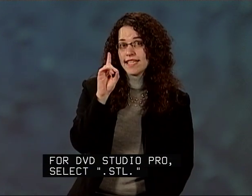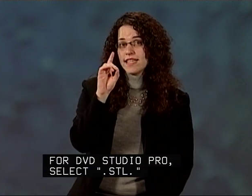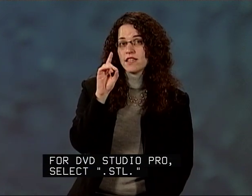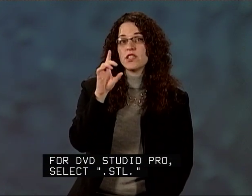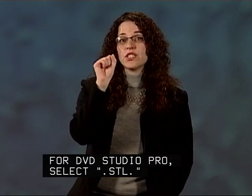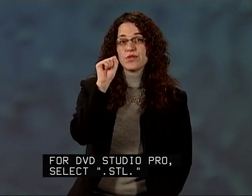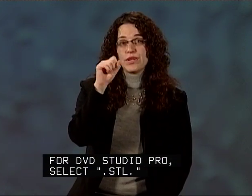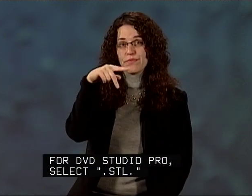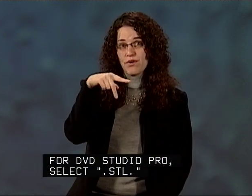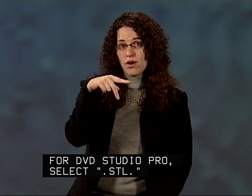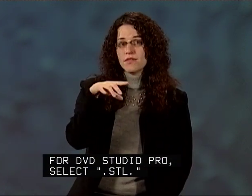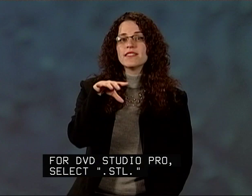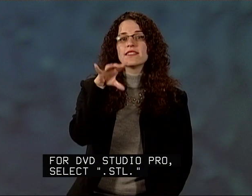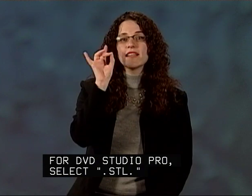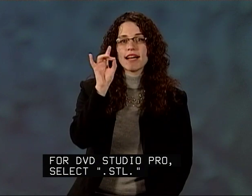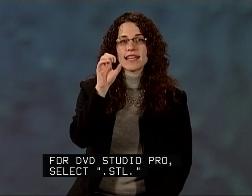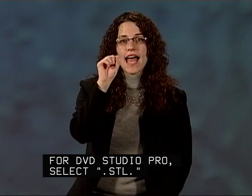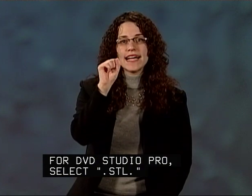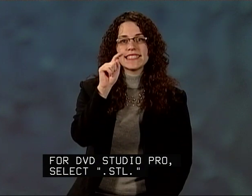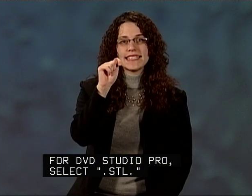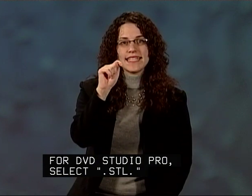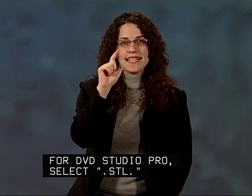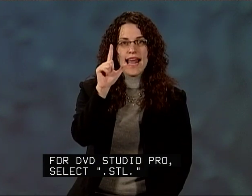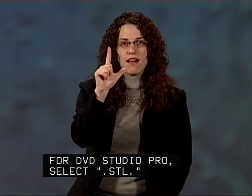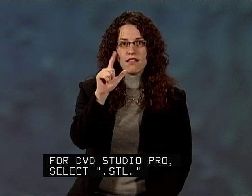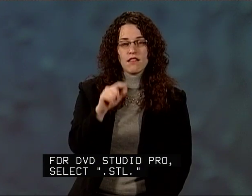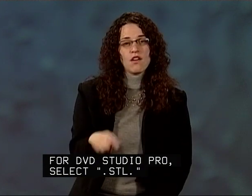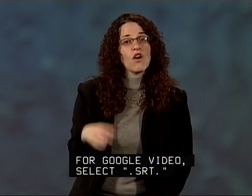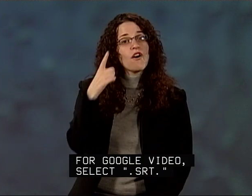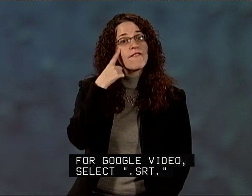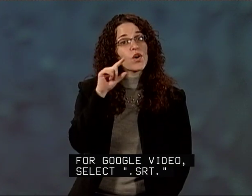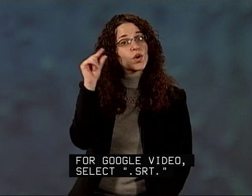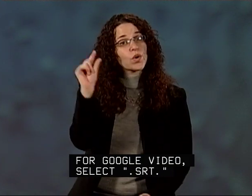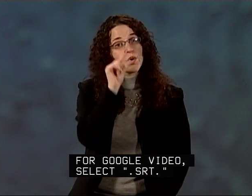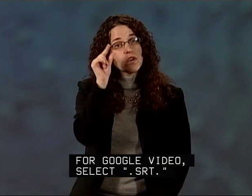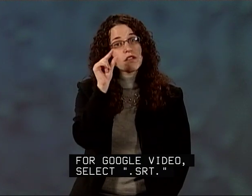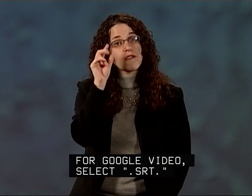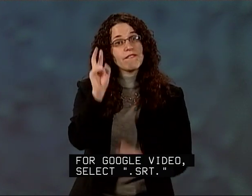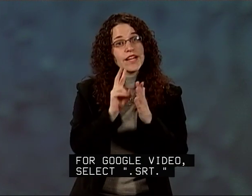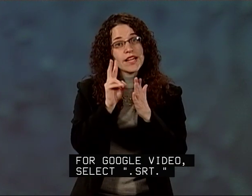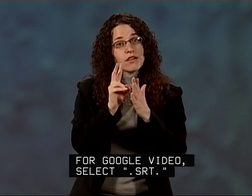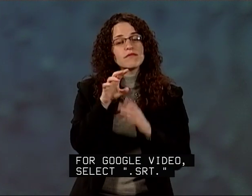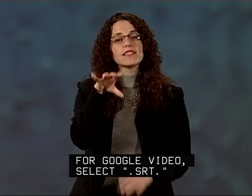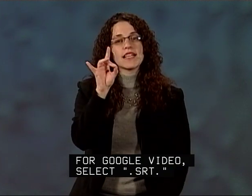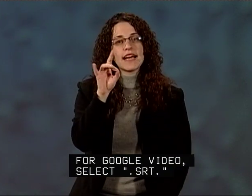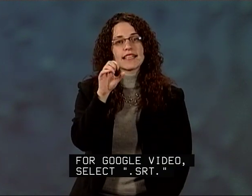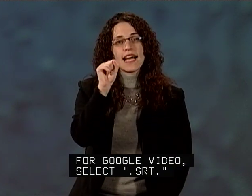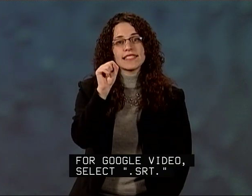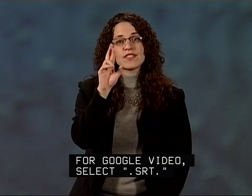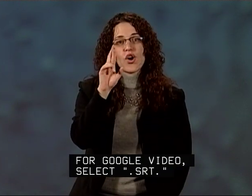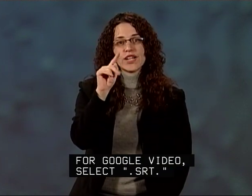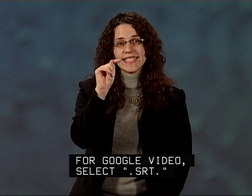DVD Studio Pro, select STL. For Google Video, select